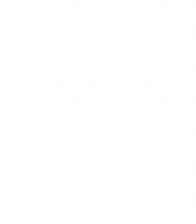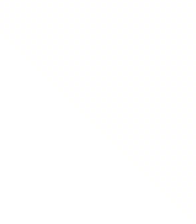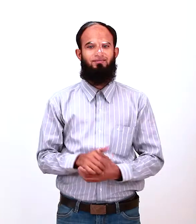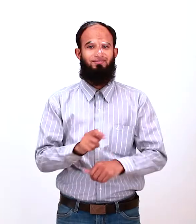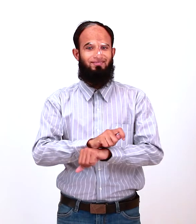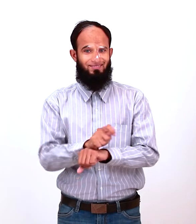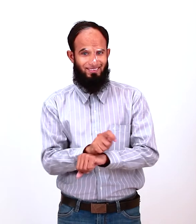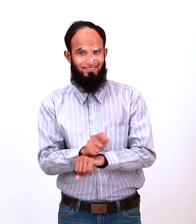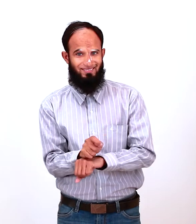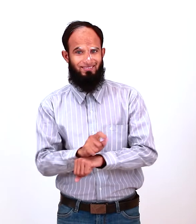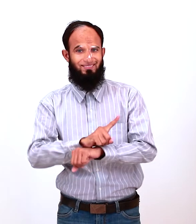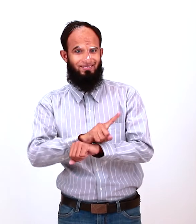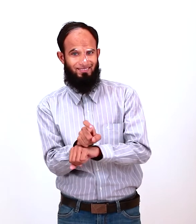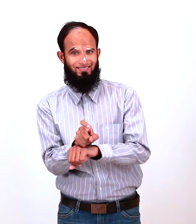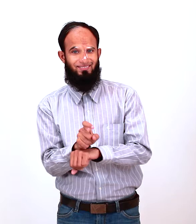The second, minute, or hour?